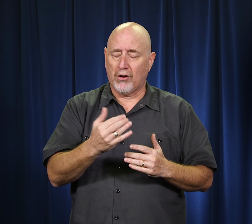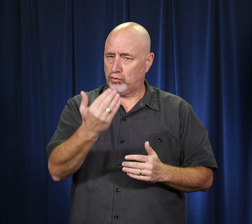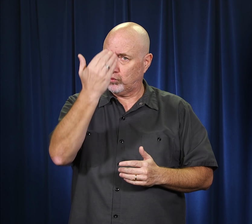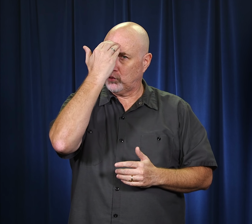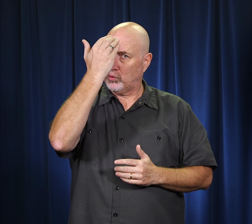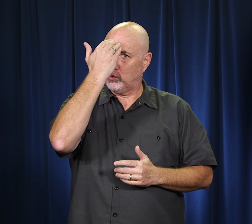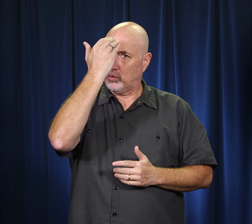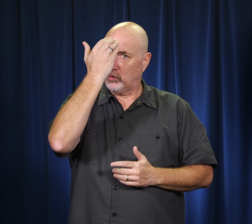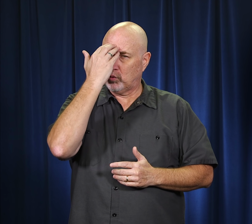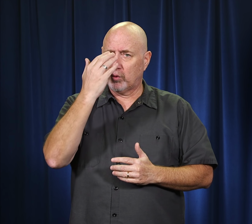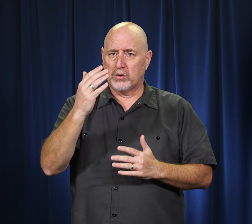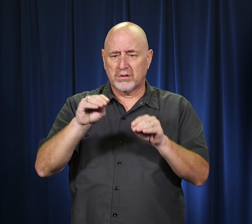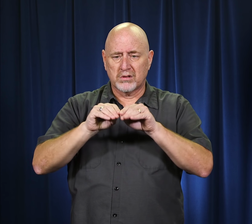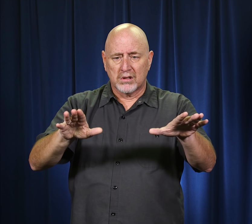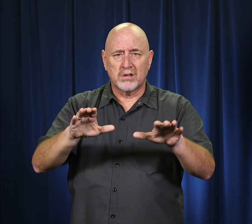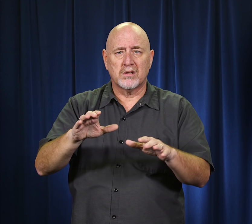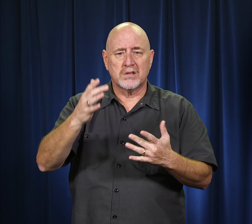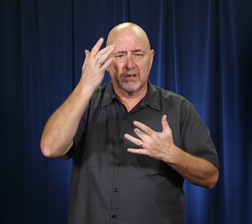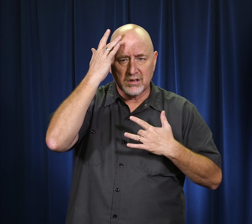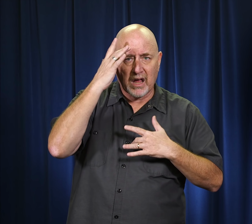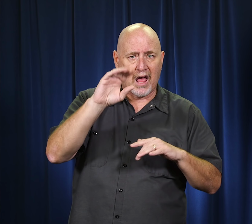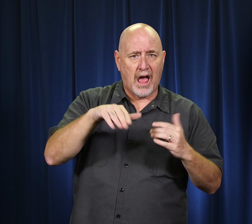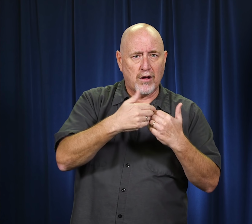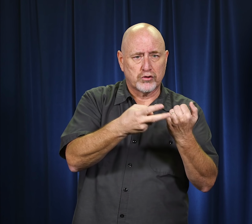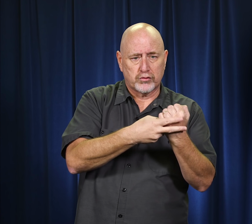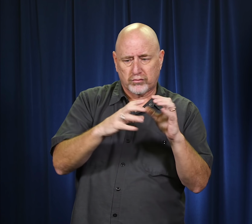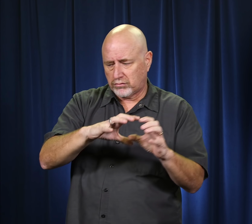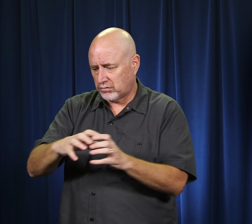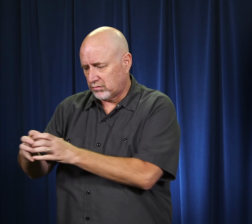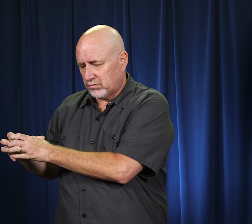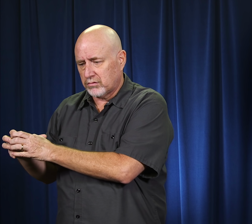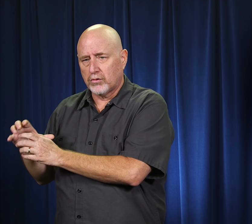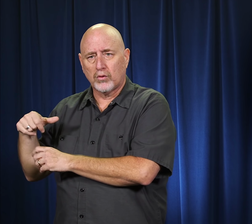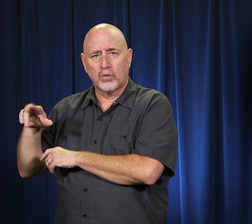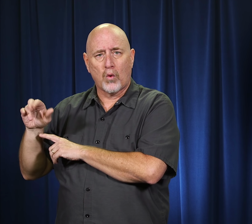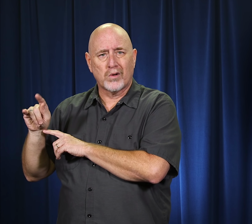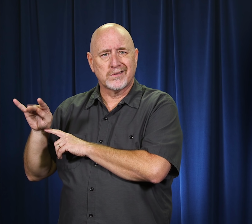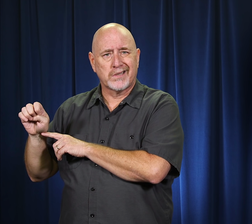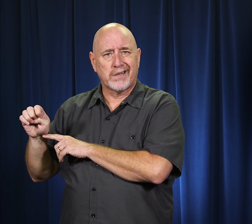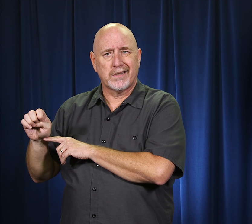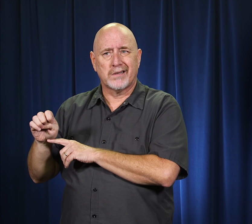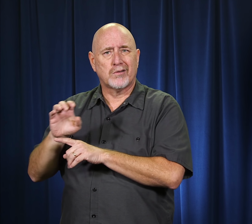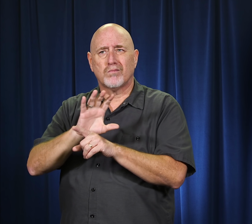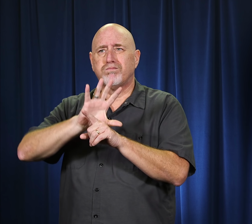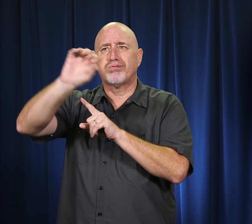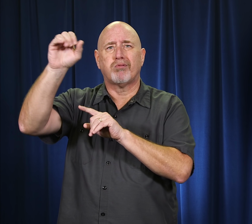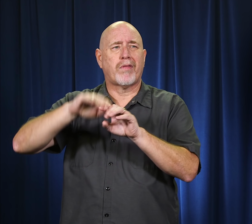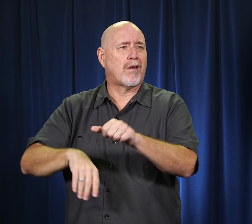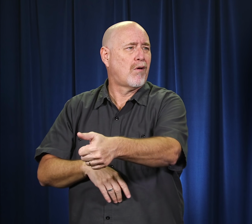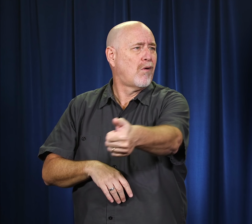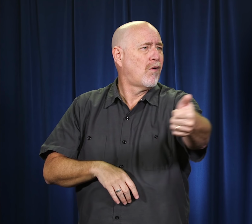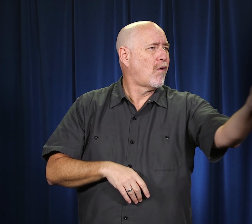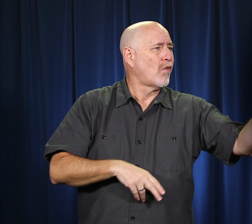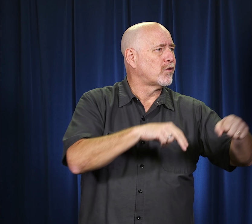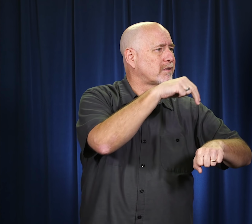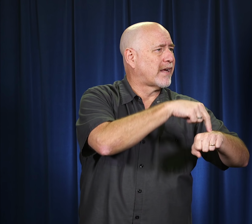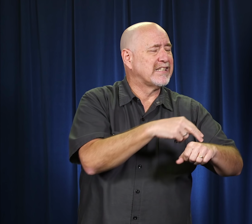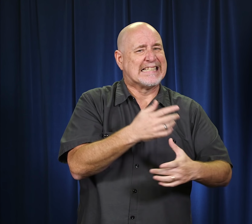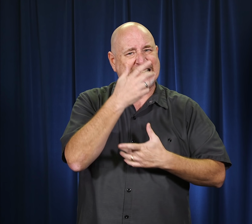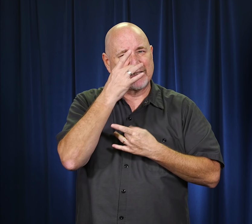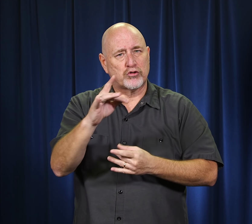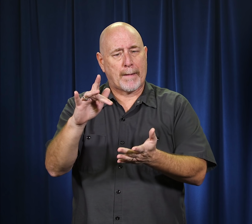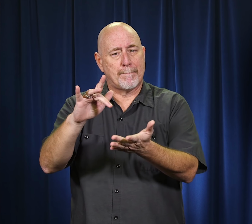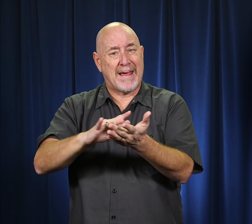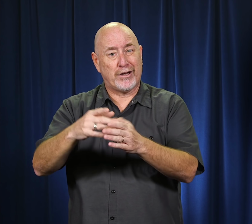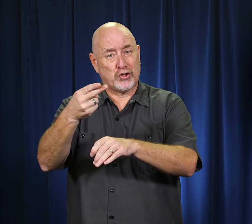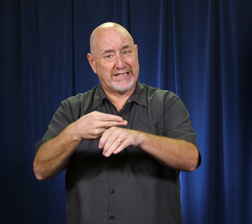an understanding of contagion and quarantine that surpasses that of any other nation, it's interesting that the Encyclopedia